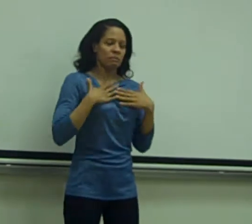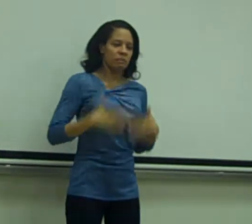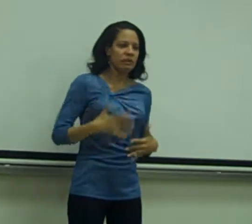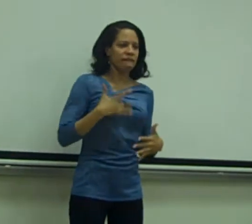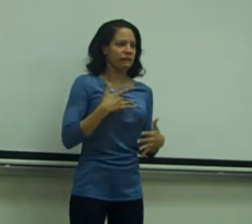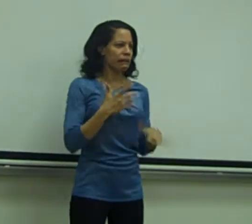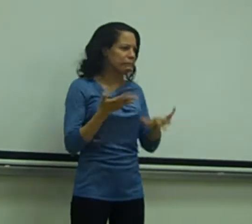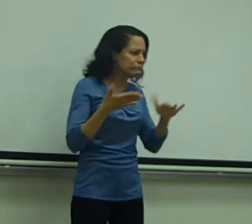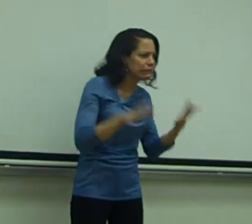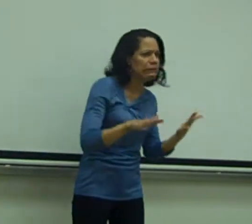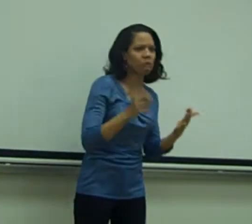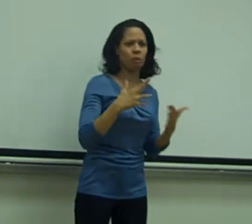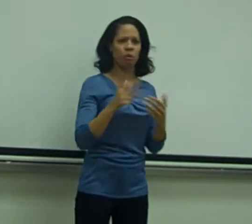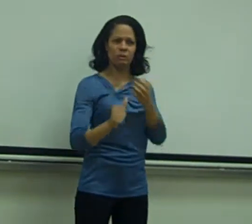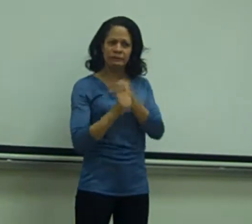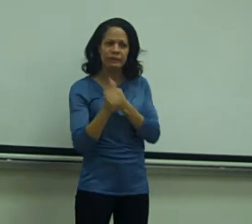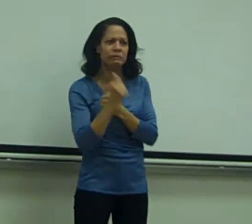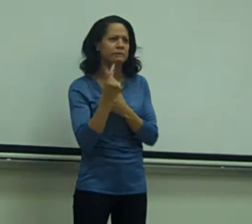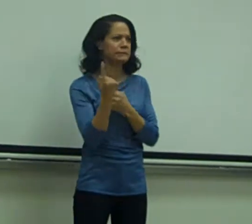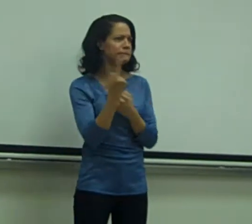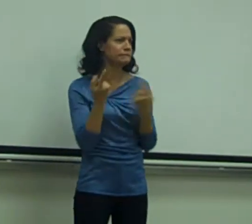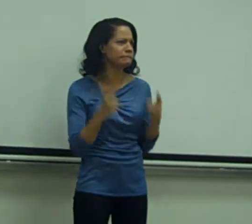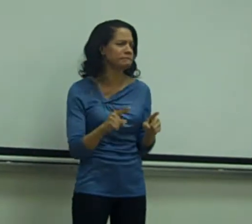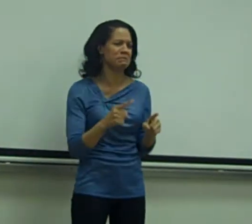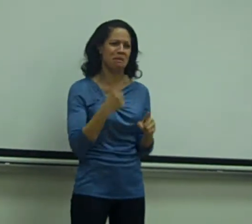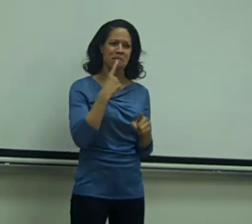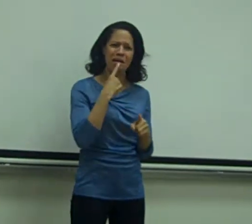two. Your mouth will get really dry.